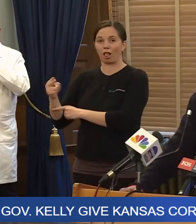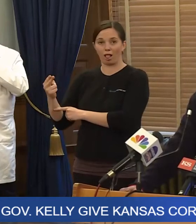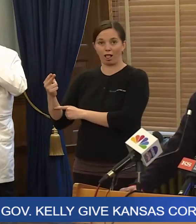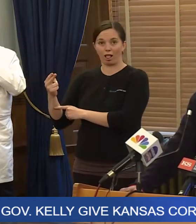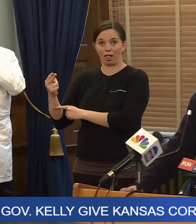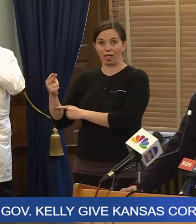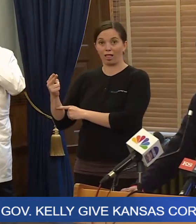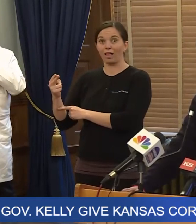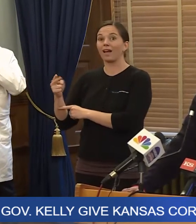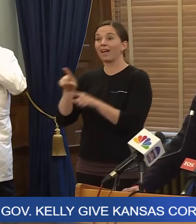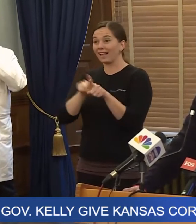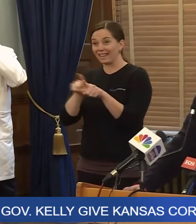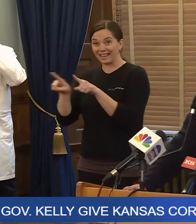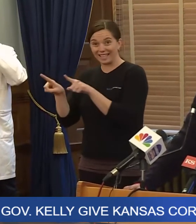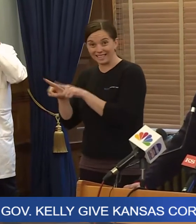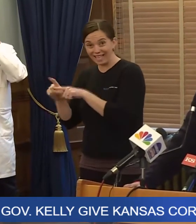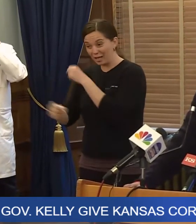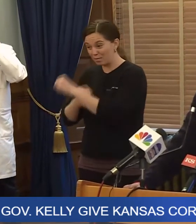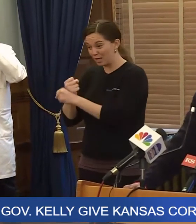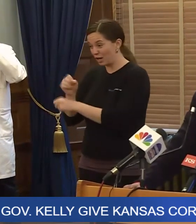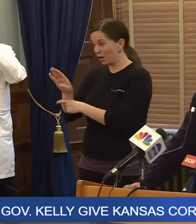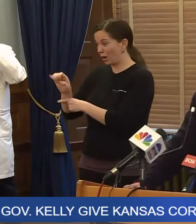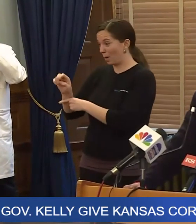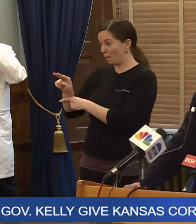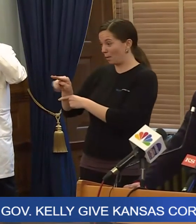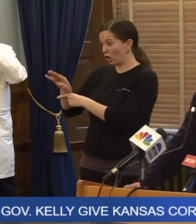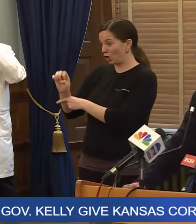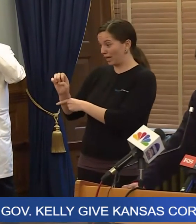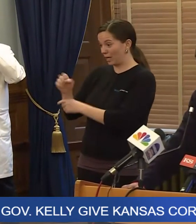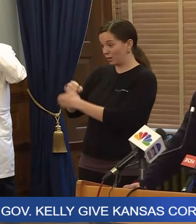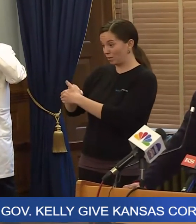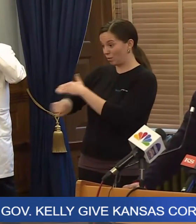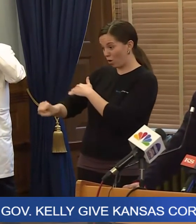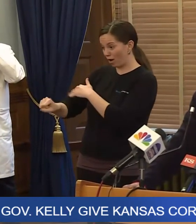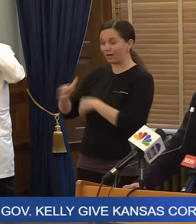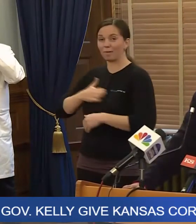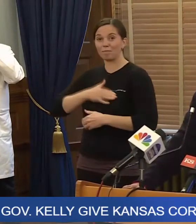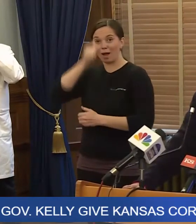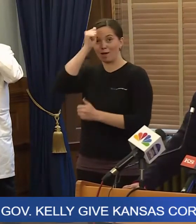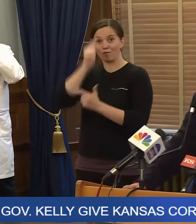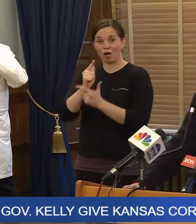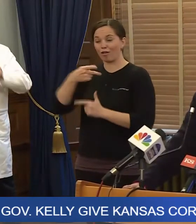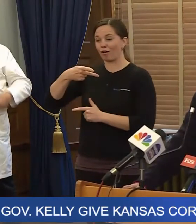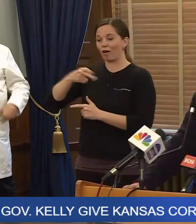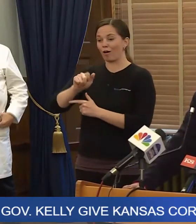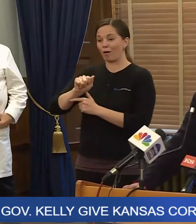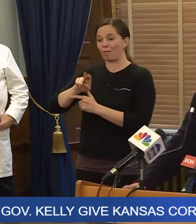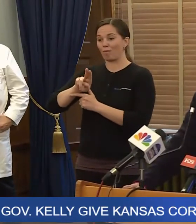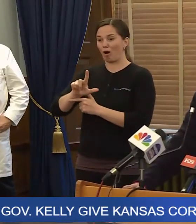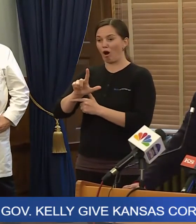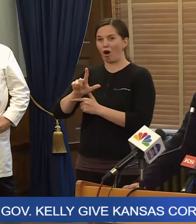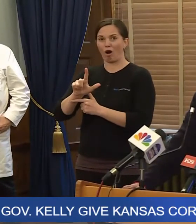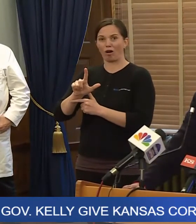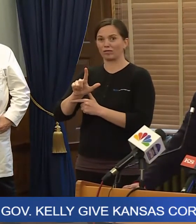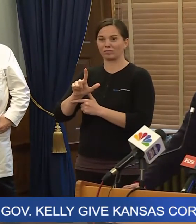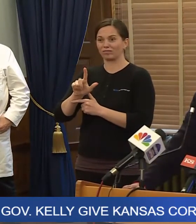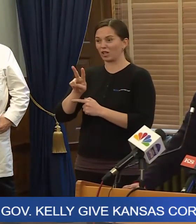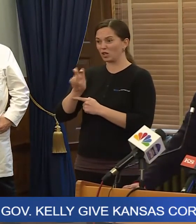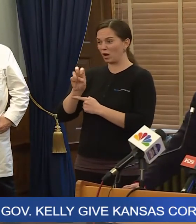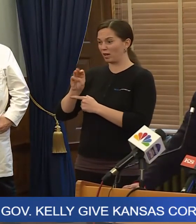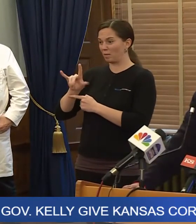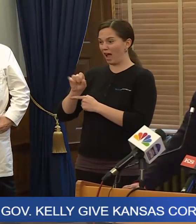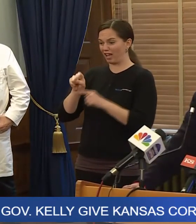was born, my brother Paul was born just about 200 miles away from where Bernie was